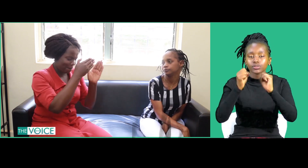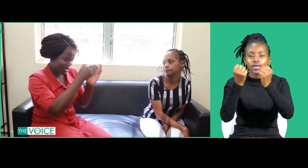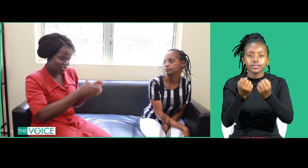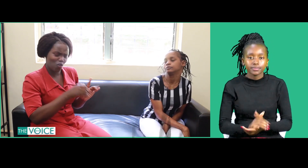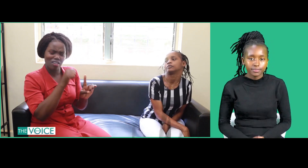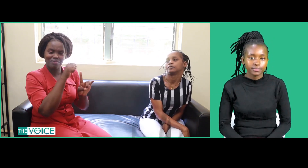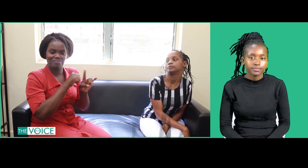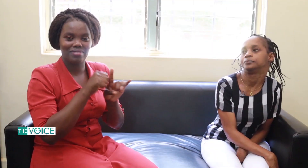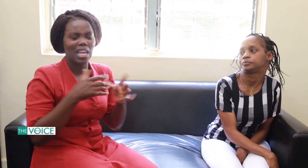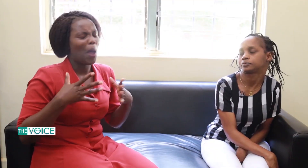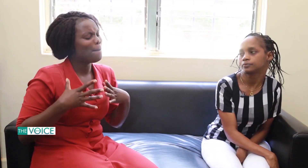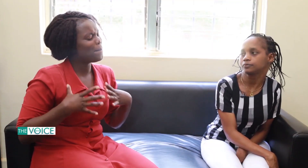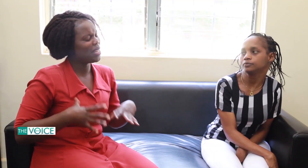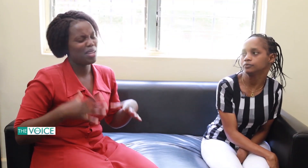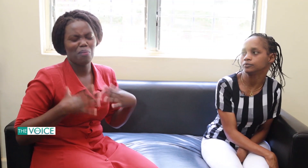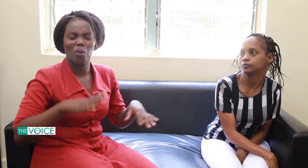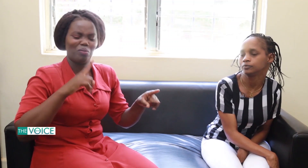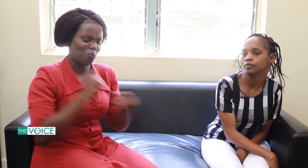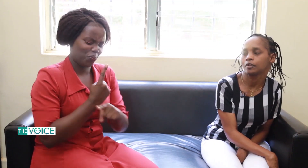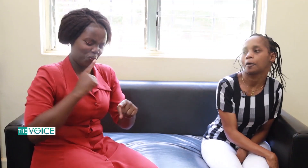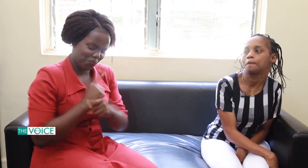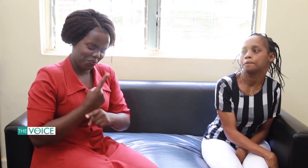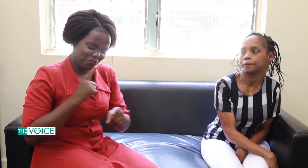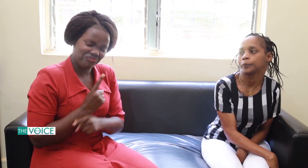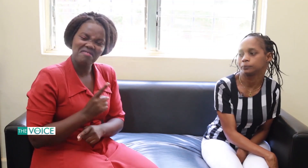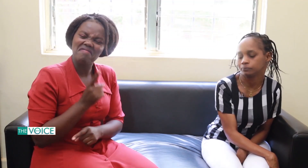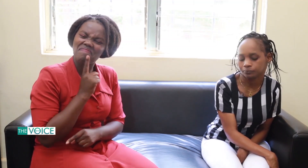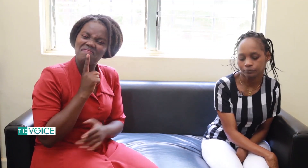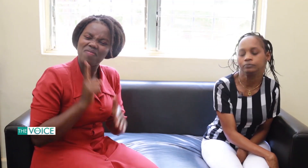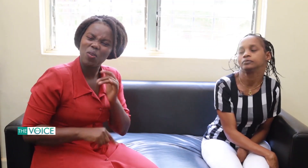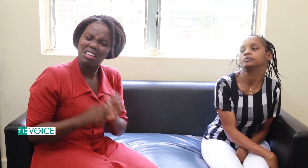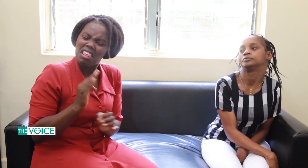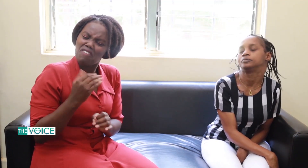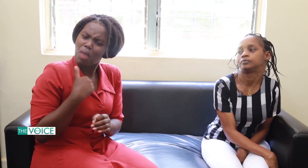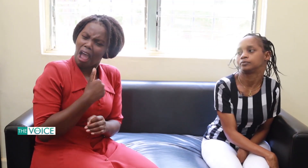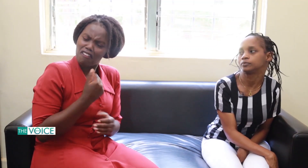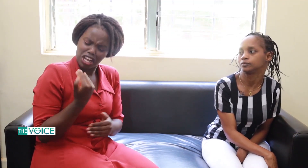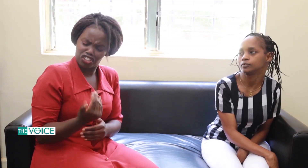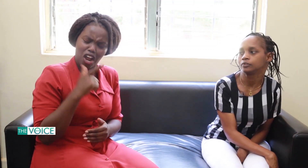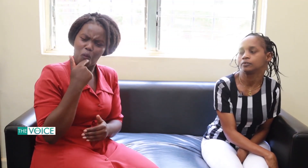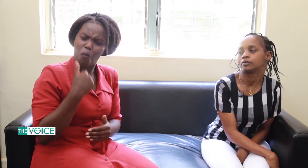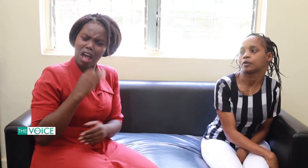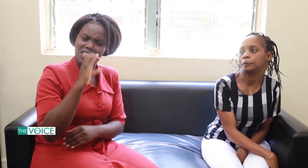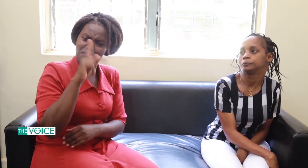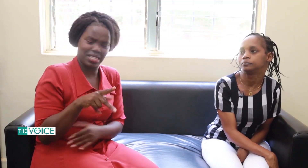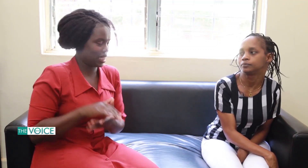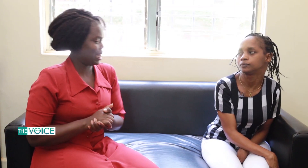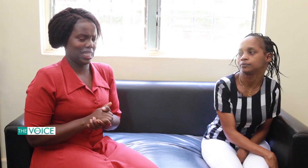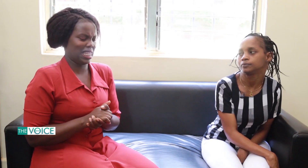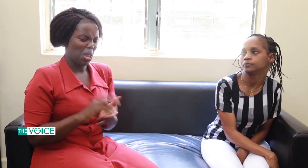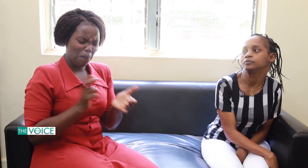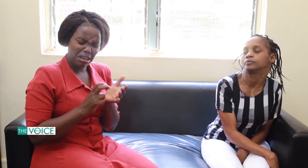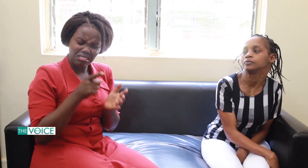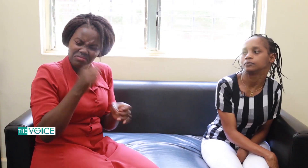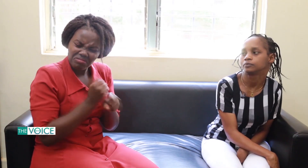You heard that one clearly. She's an advocate for people with different disabilities. If I have a child who